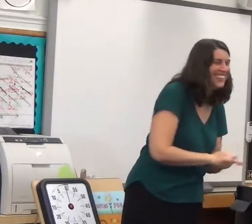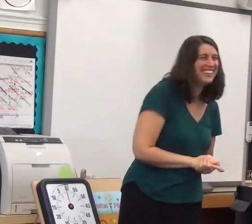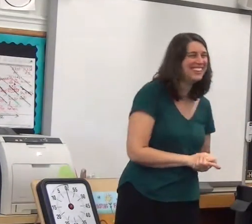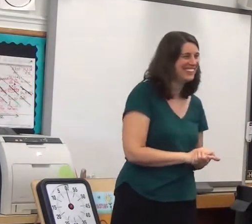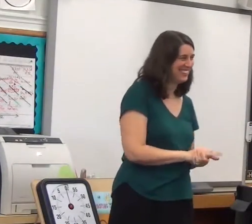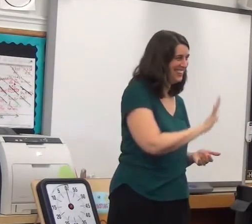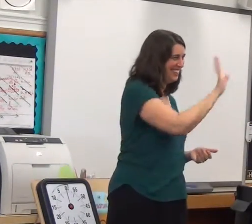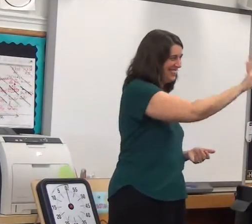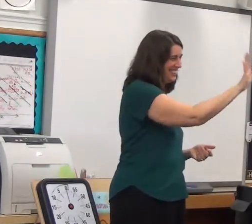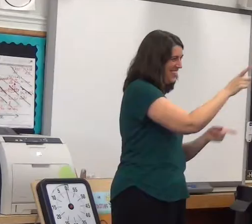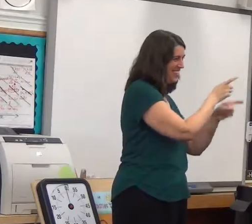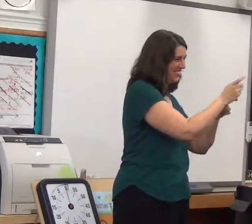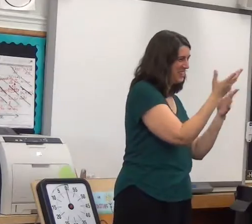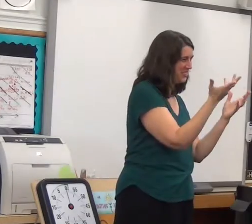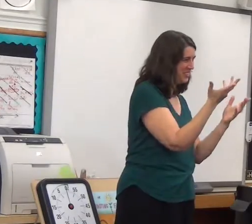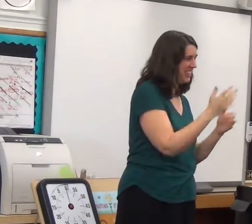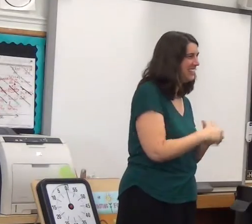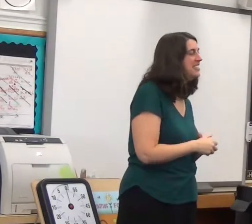What's your joke? Knock,